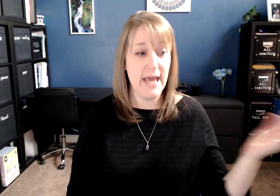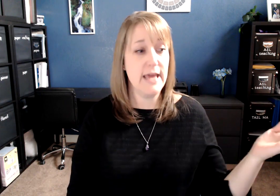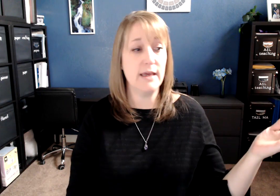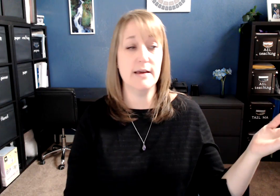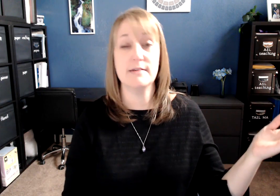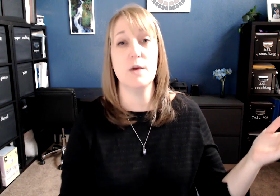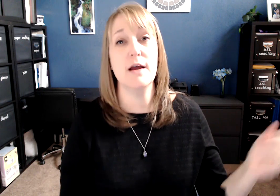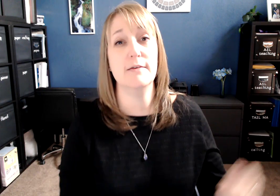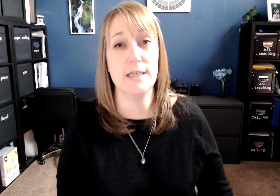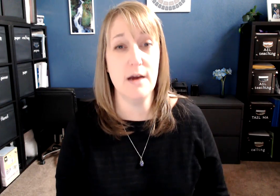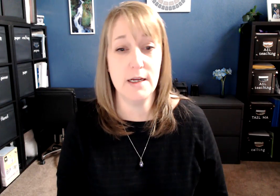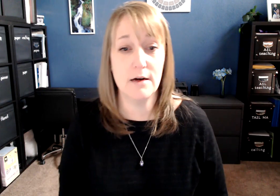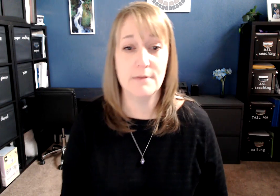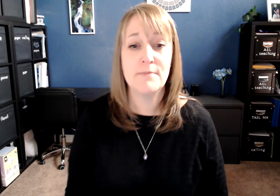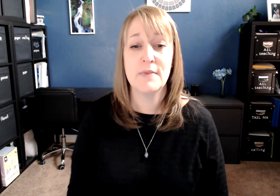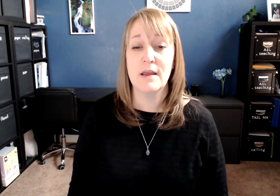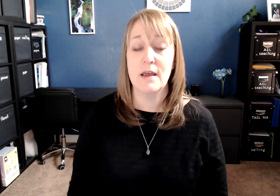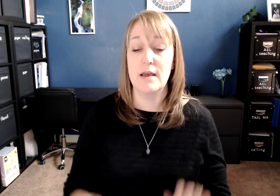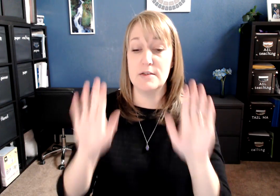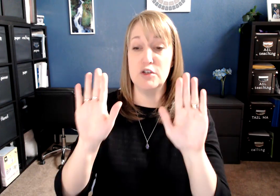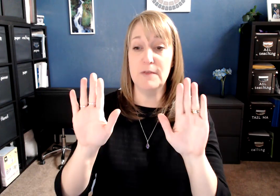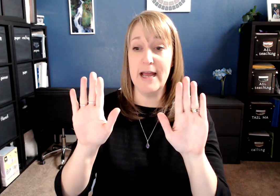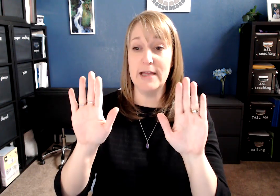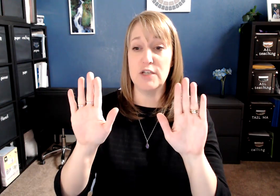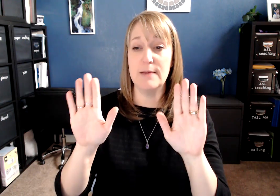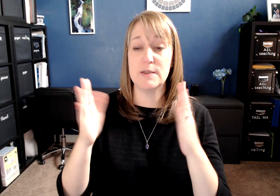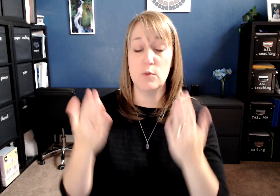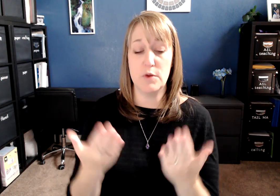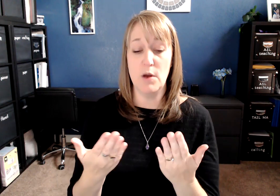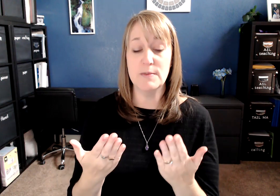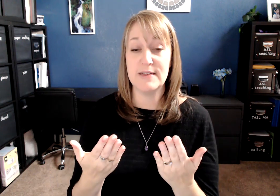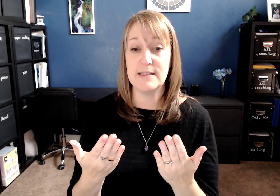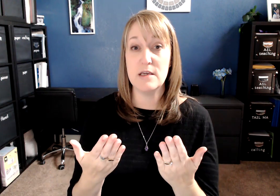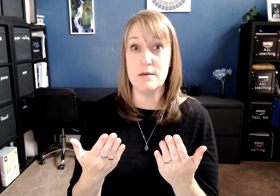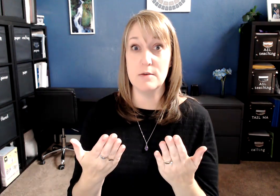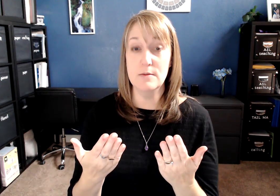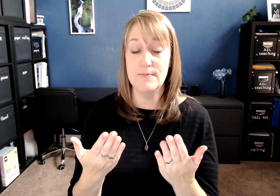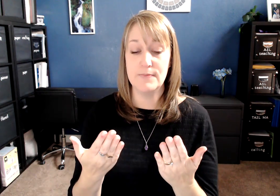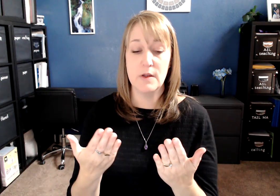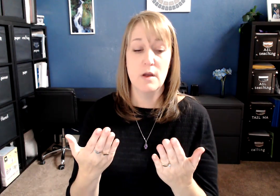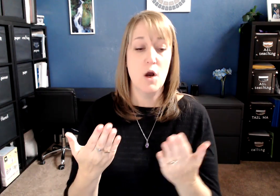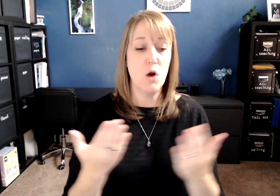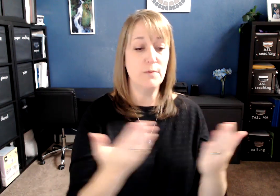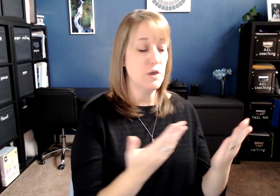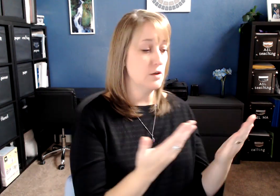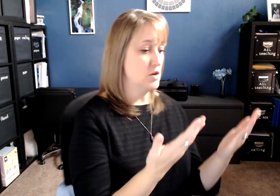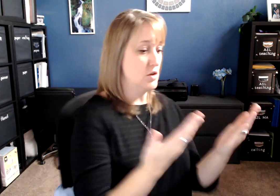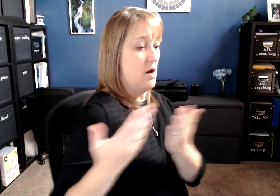hey, he has arrived, he got here, is two flat handshapes with your palms facing you over your